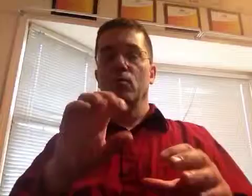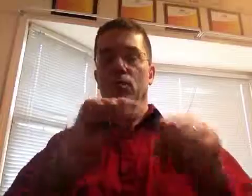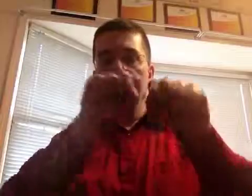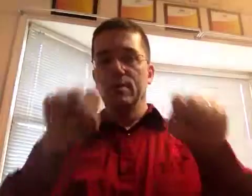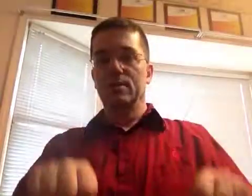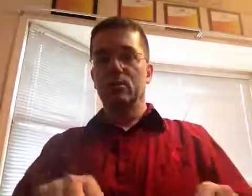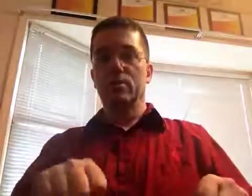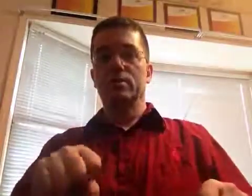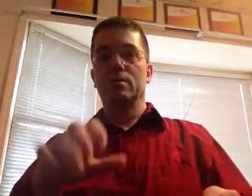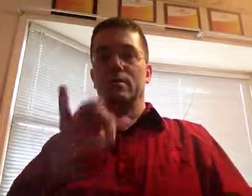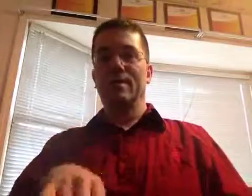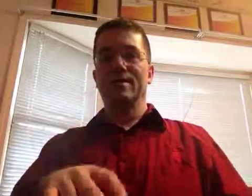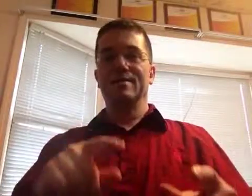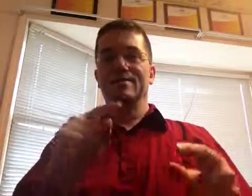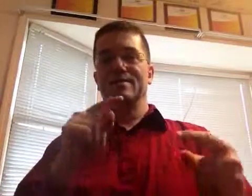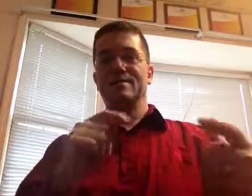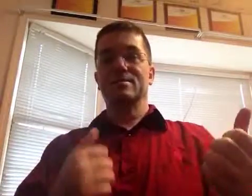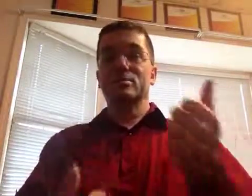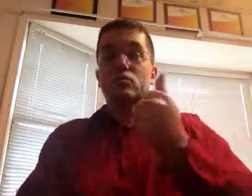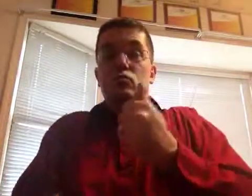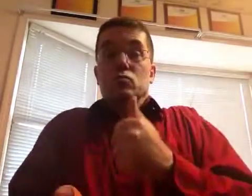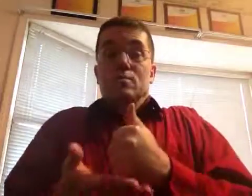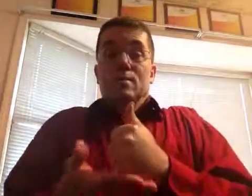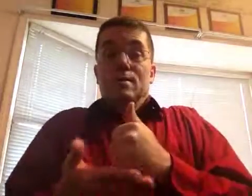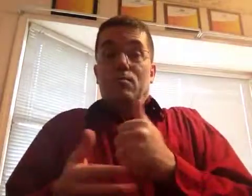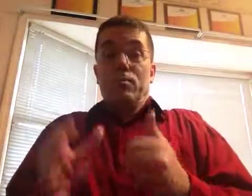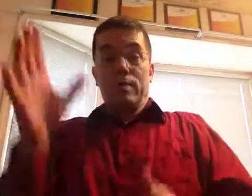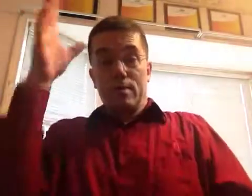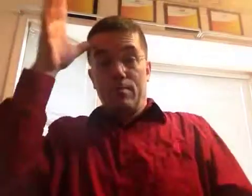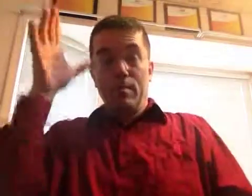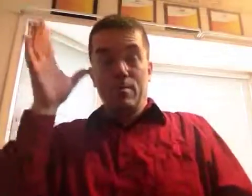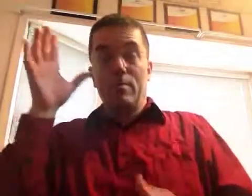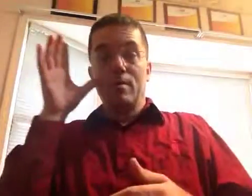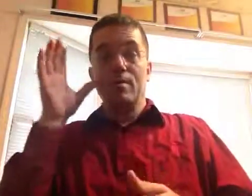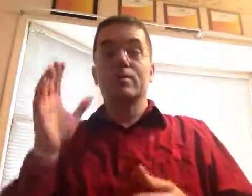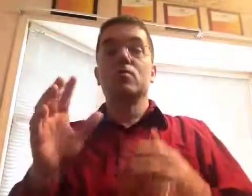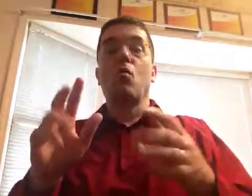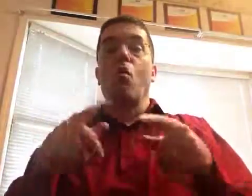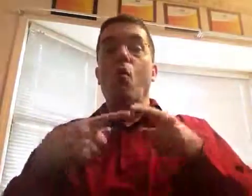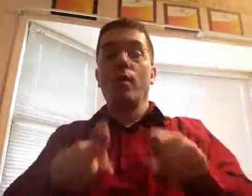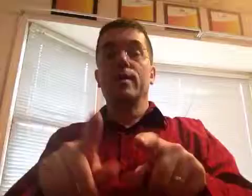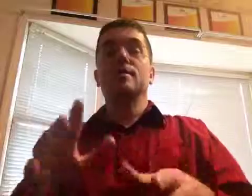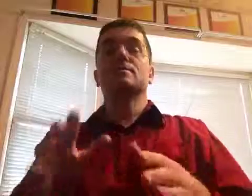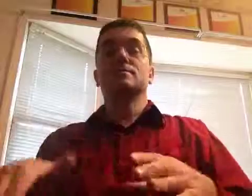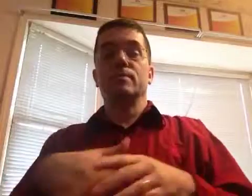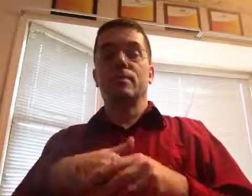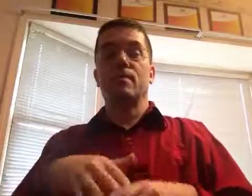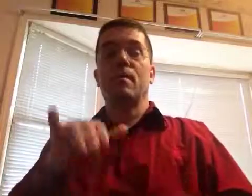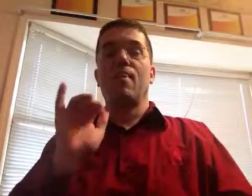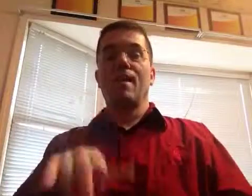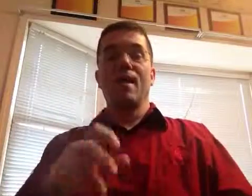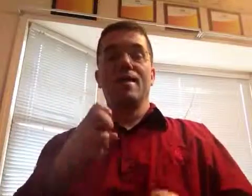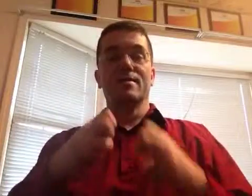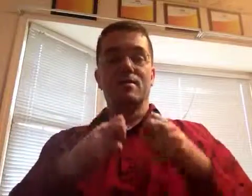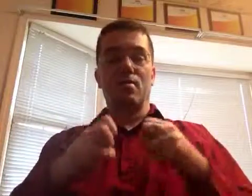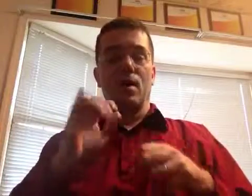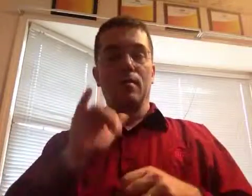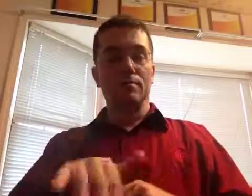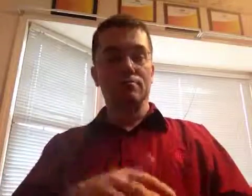he's still being supported by his mom and dad while he's married. That's the rub in this discussion, and I think you're wise to have